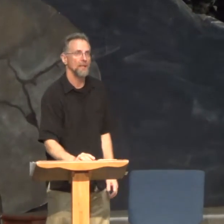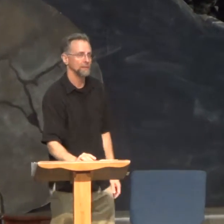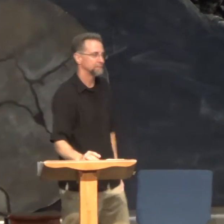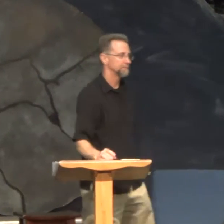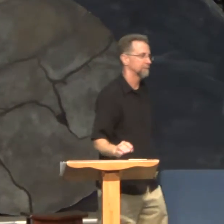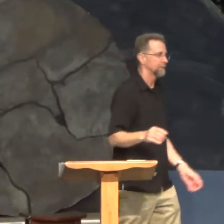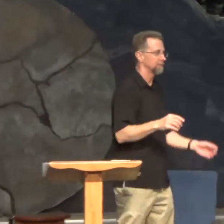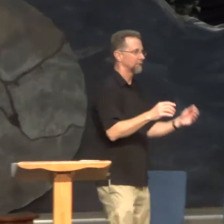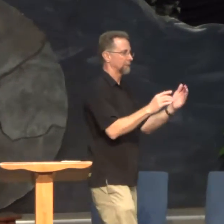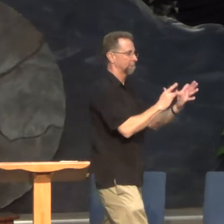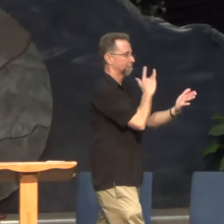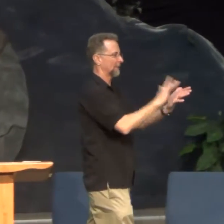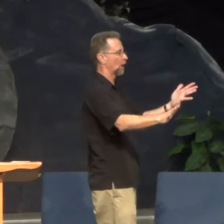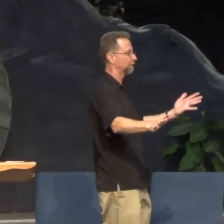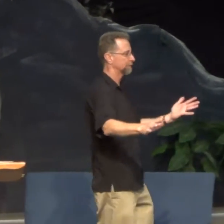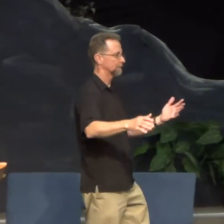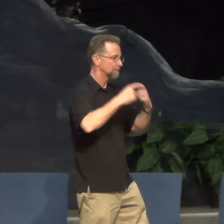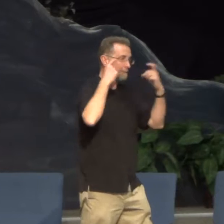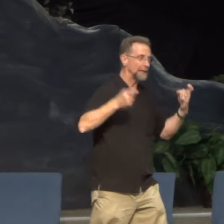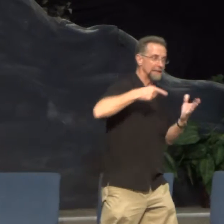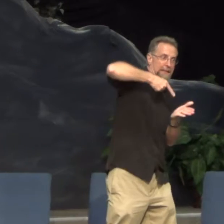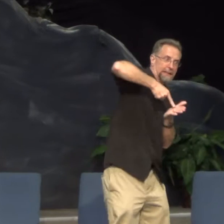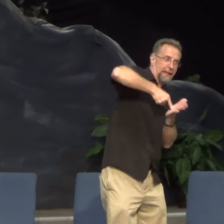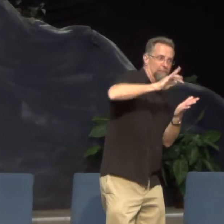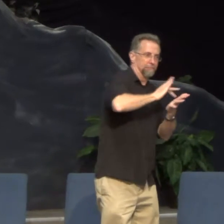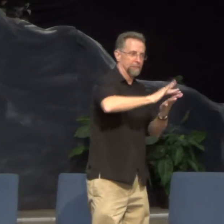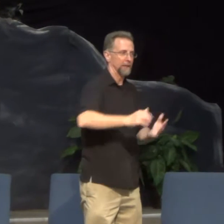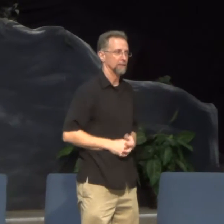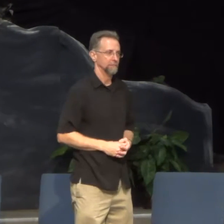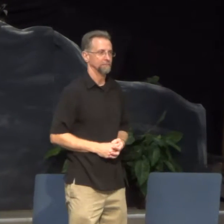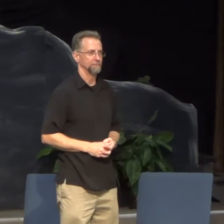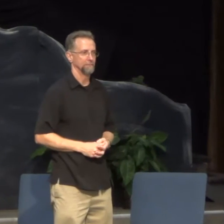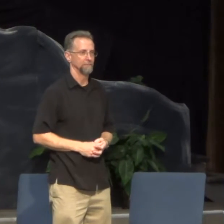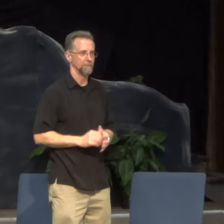raised again, paid in full our sins, the debt that we have.